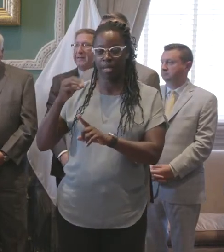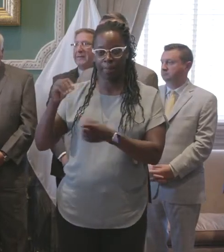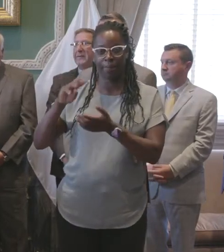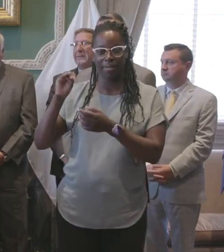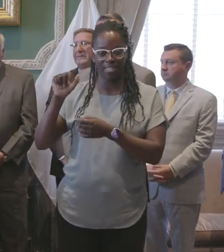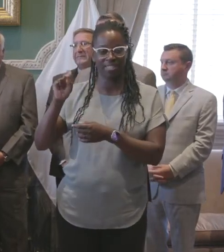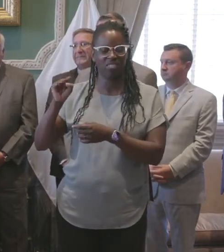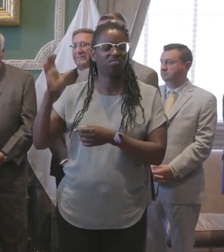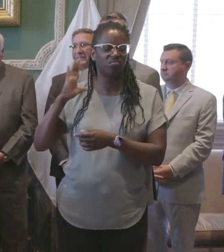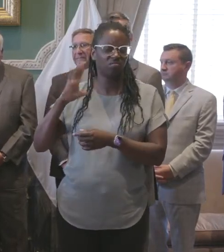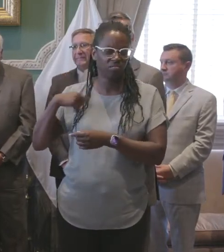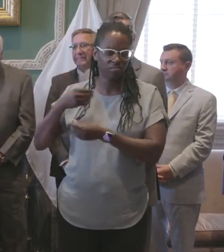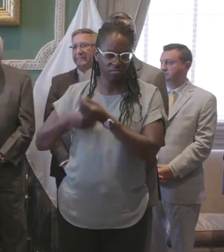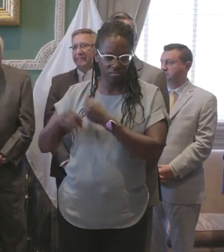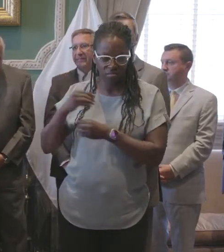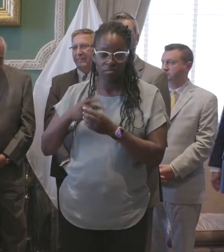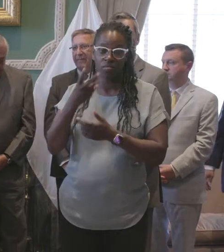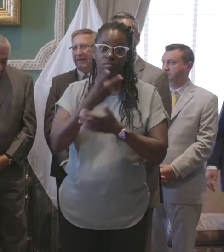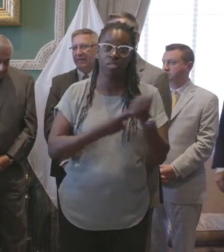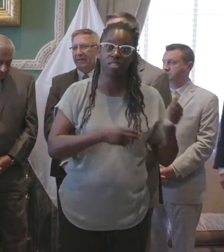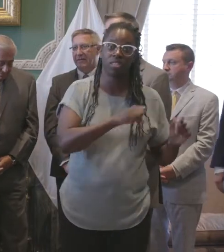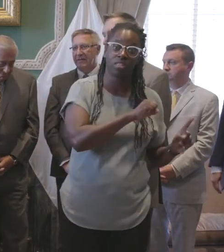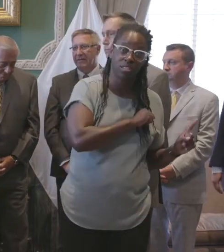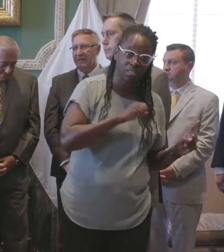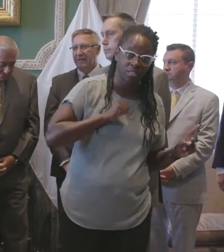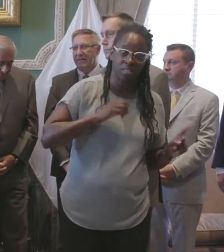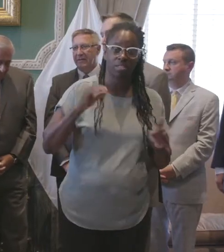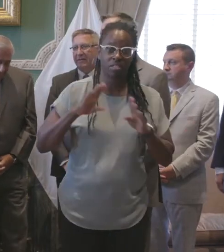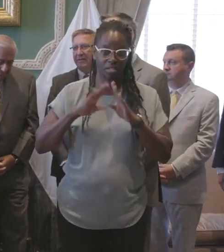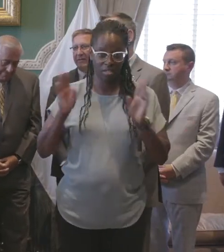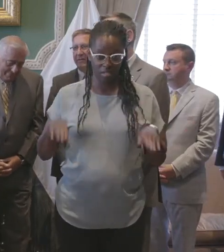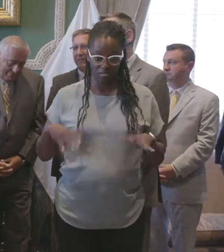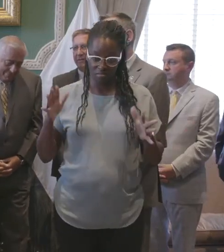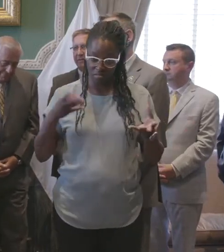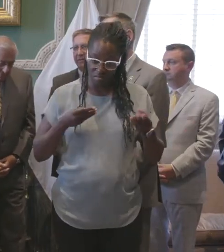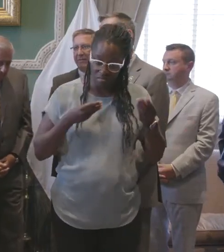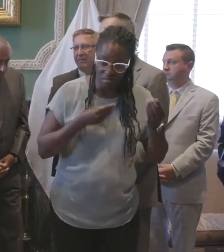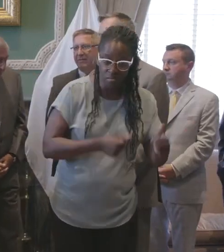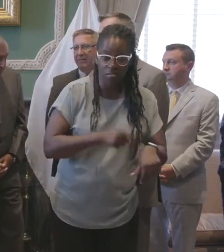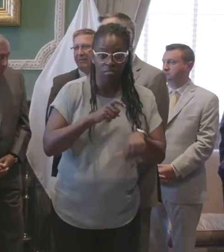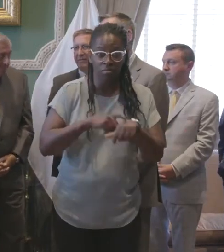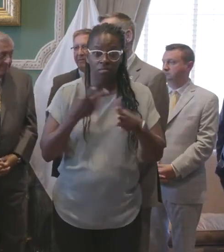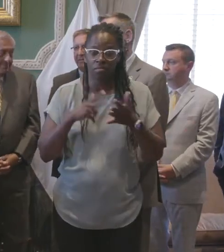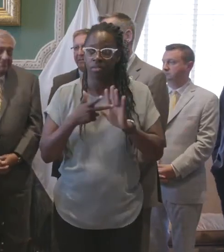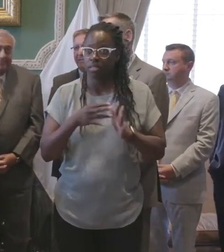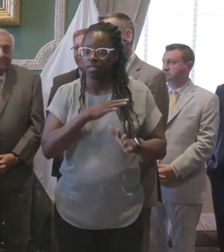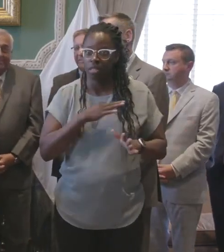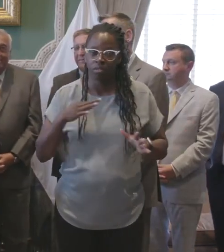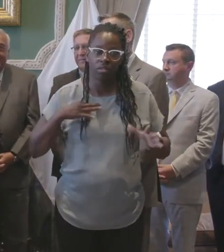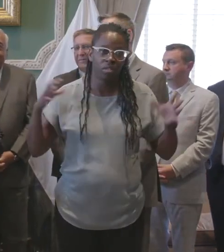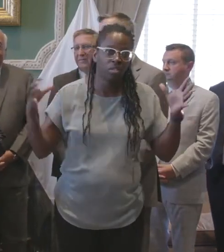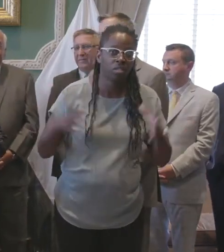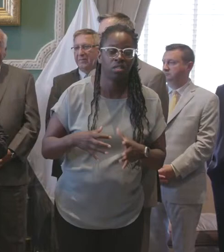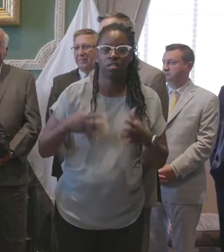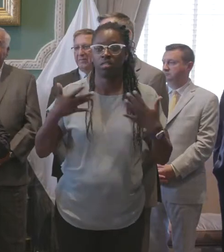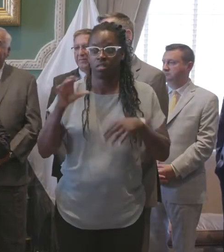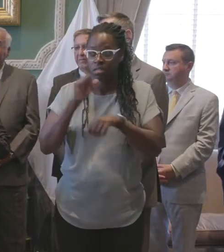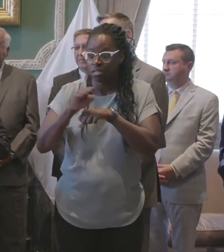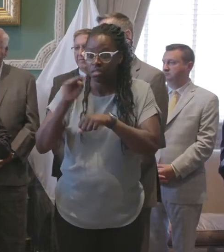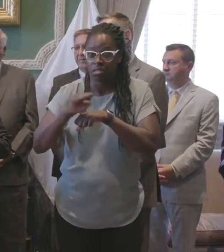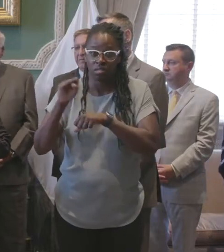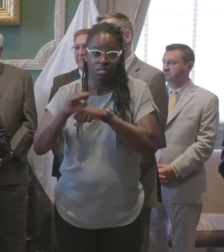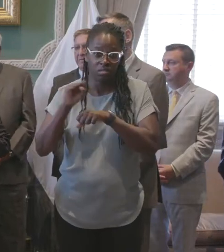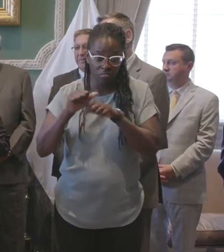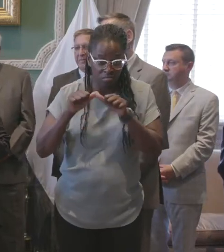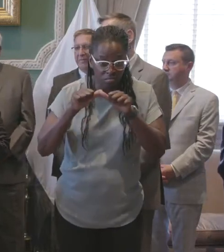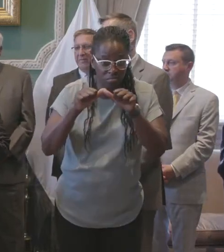and resolving a budget. I know how much time their staffs, their respective staffs, have put in to resolve this